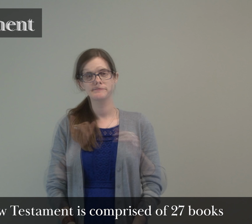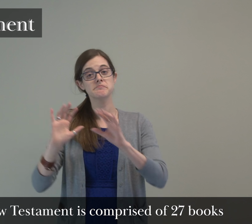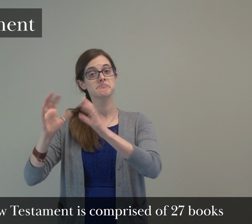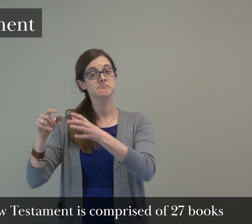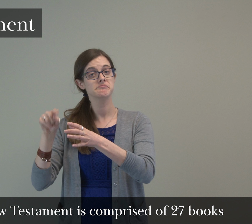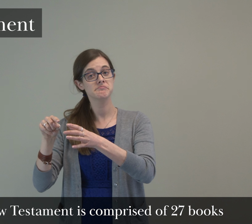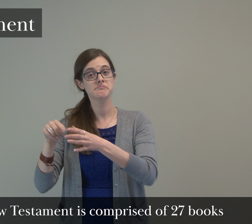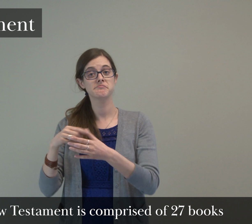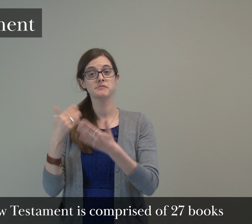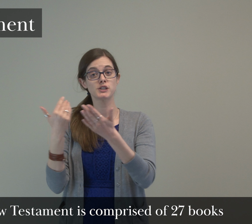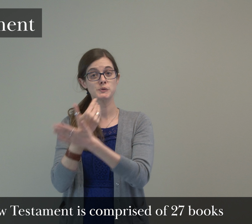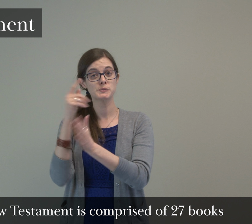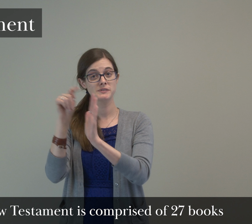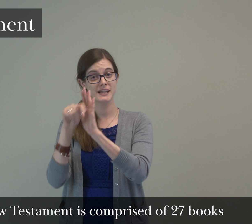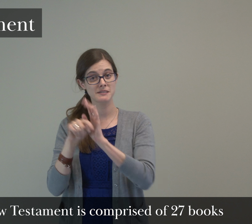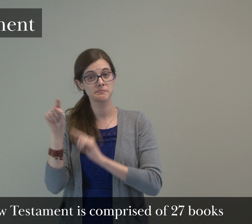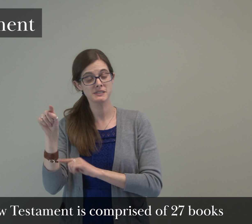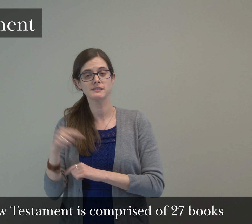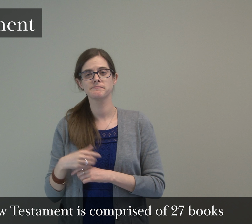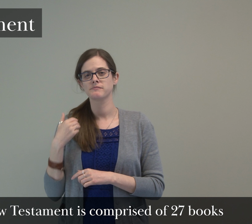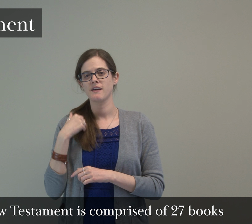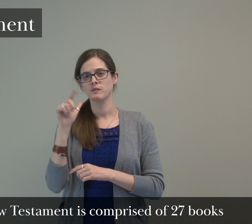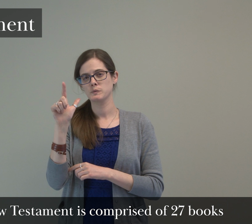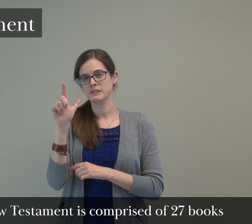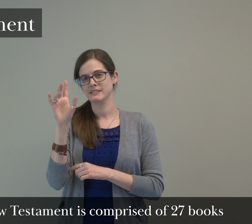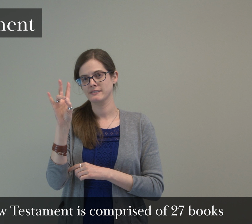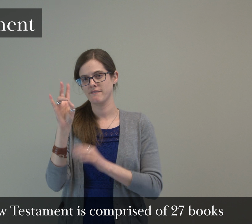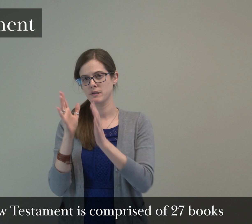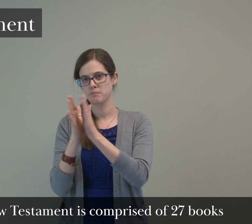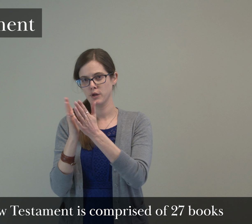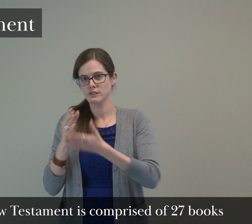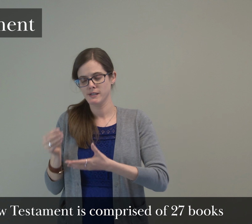The New Testament is comprised of 27 books,